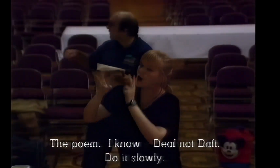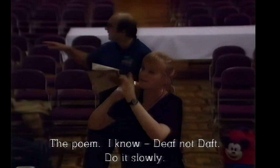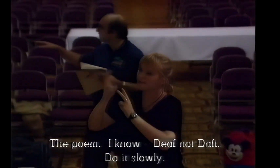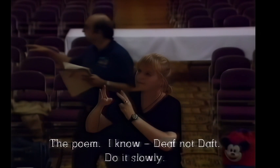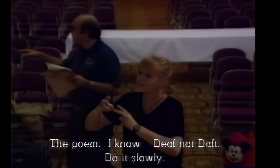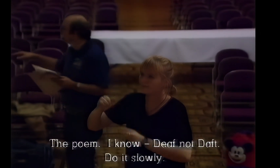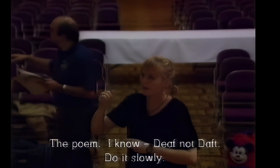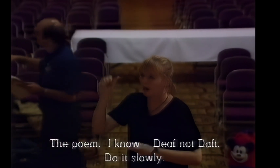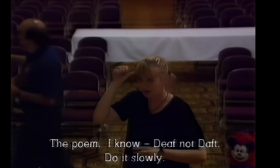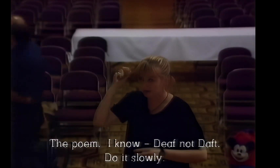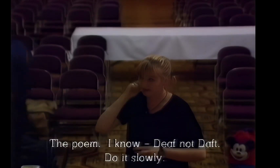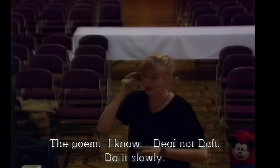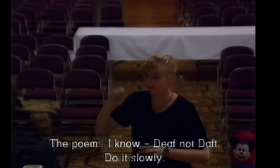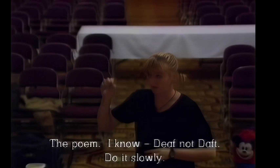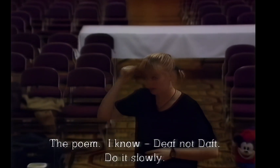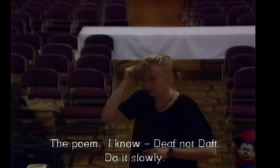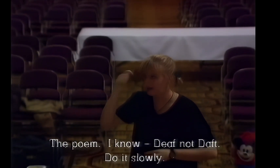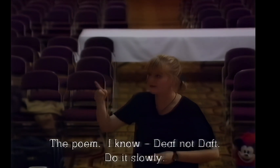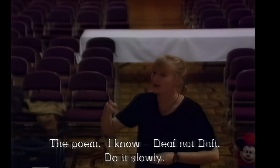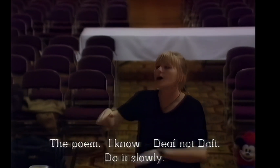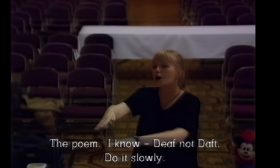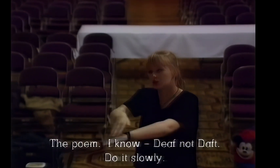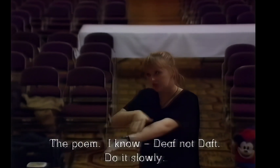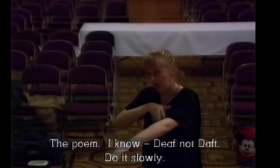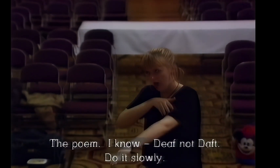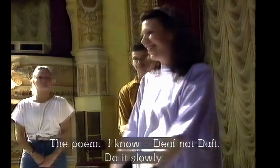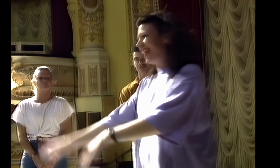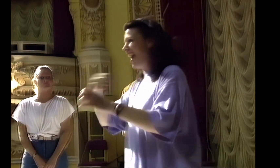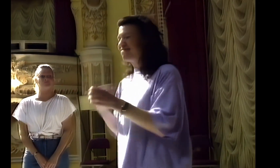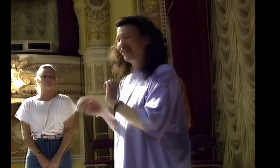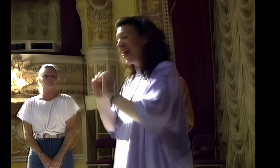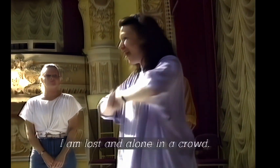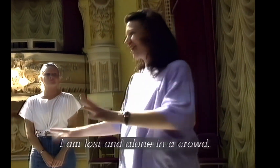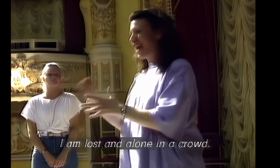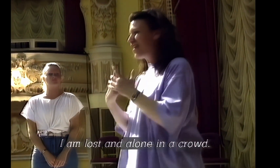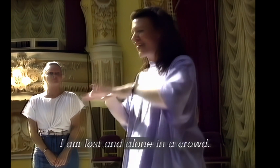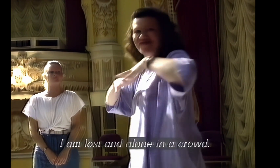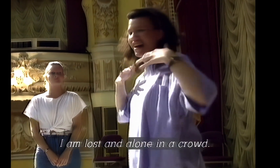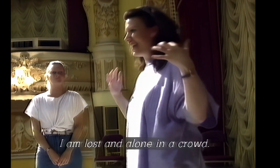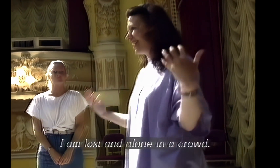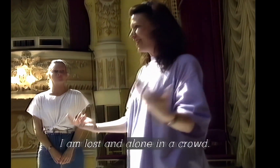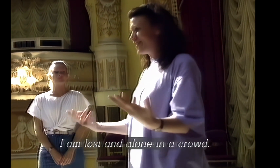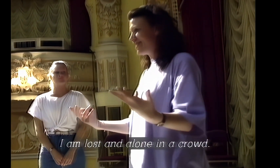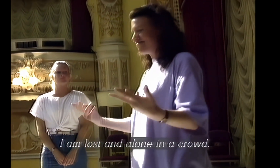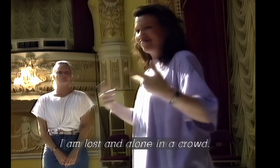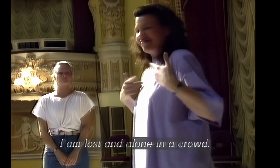The poem. I know, deaf, not daft. Do it slowly. I am lost and alone in a